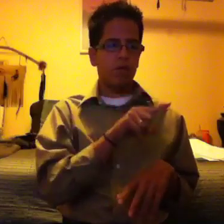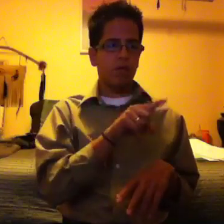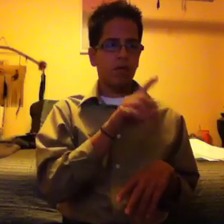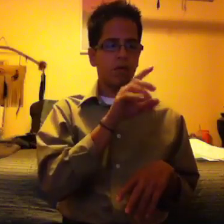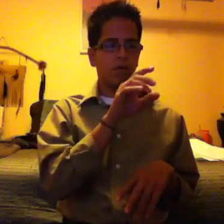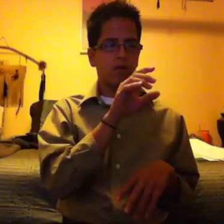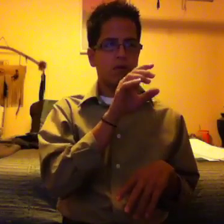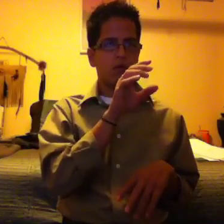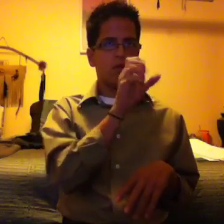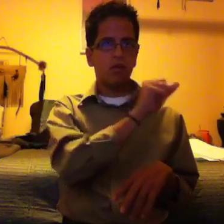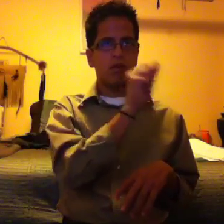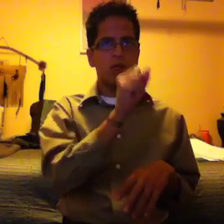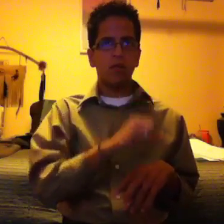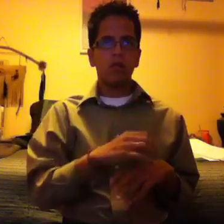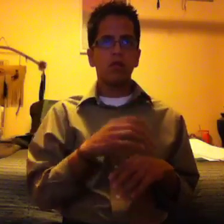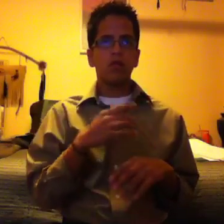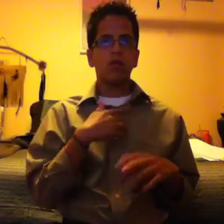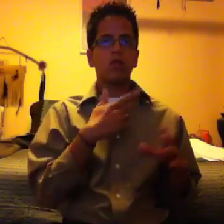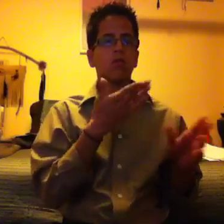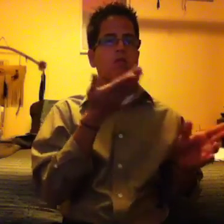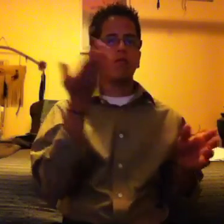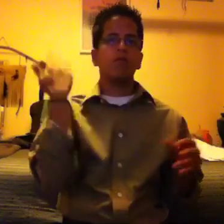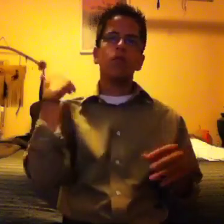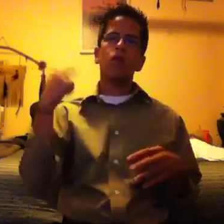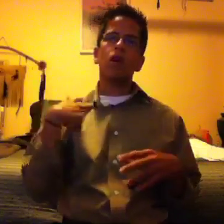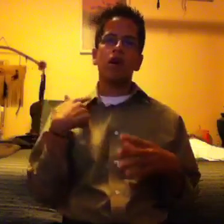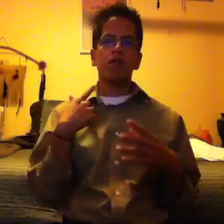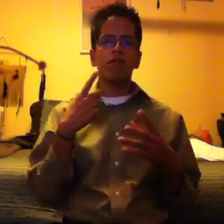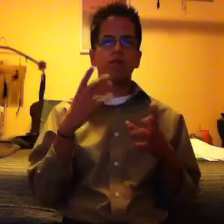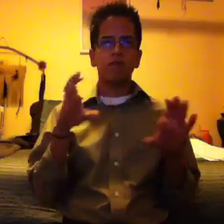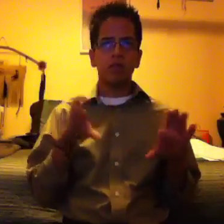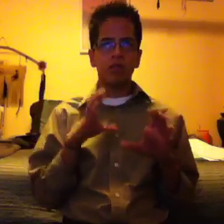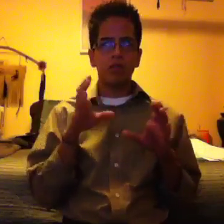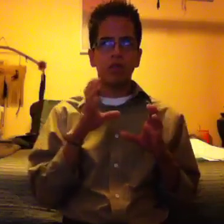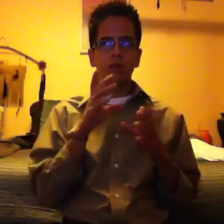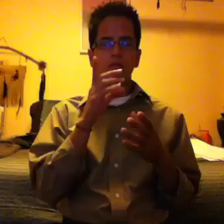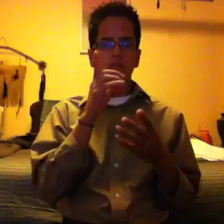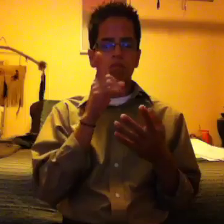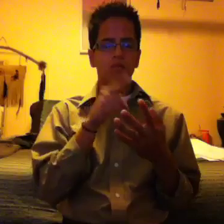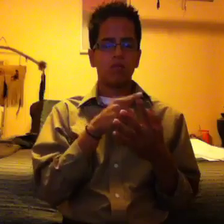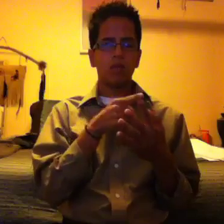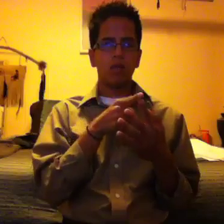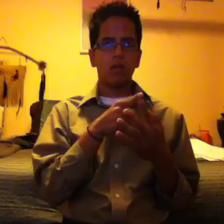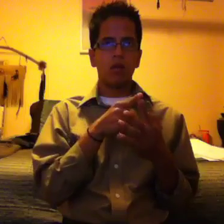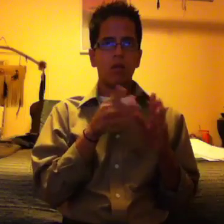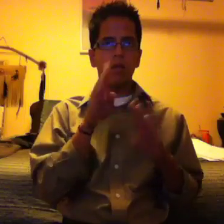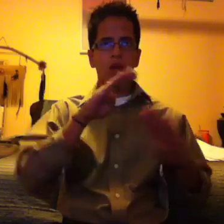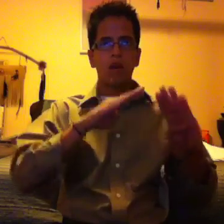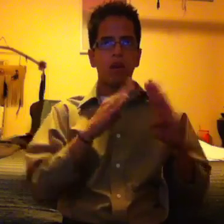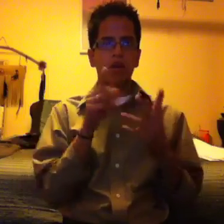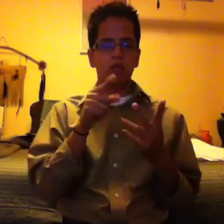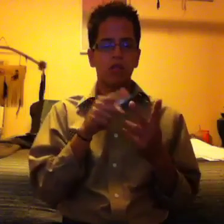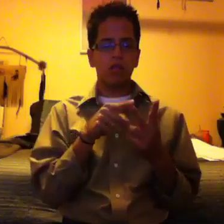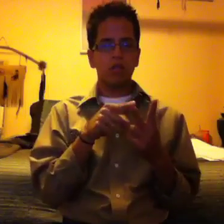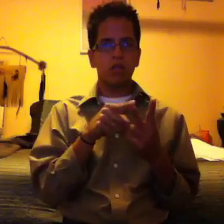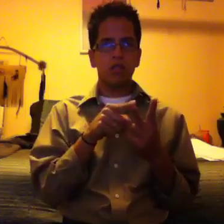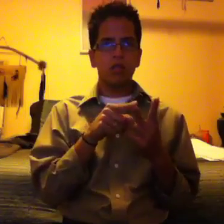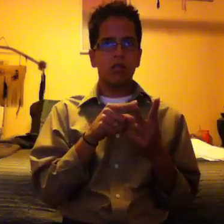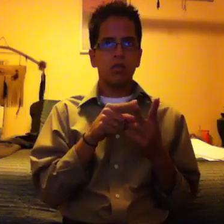I've done biology, sociology, psychology, literature, history, and I arranged my